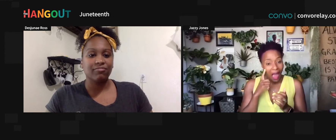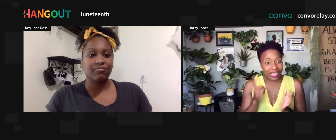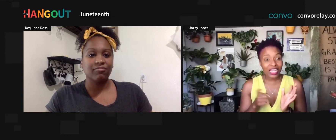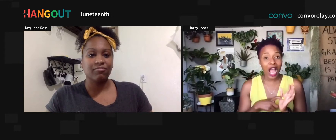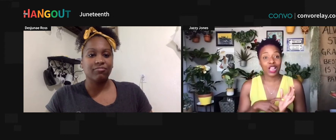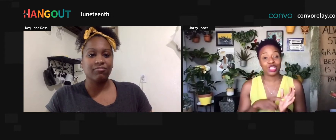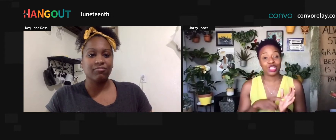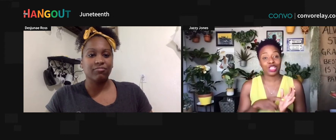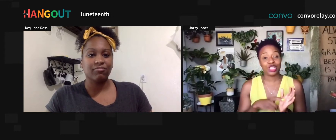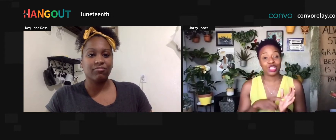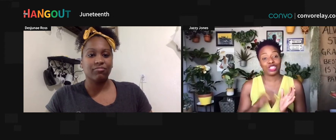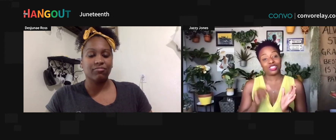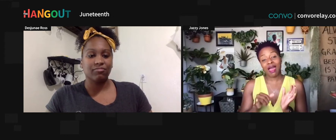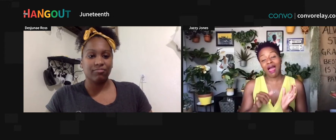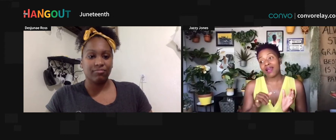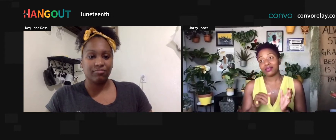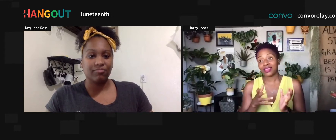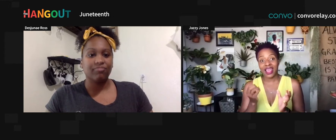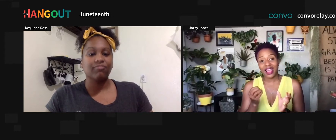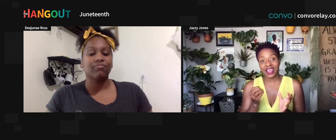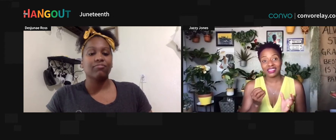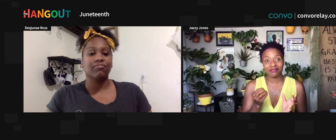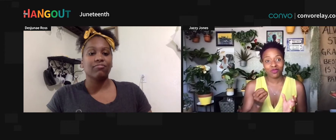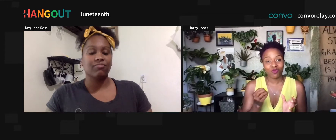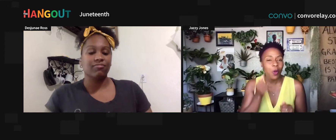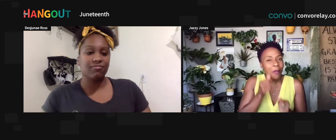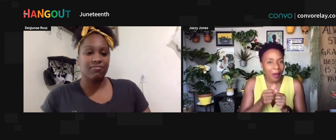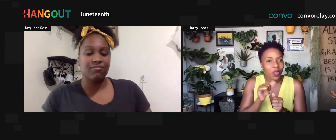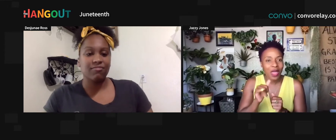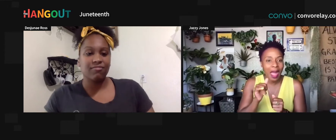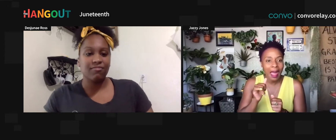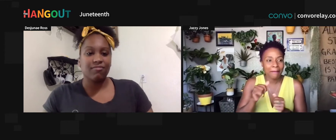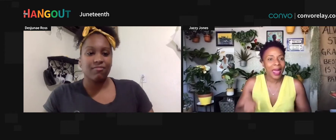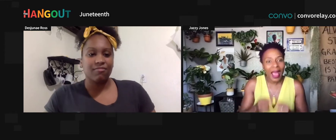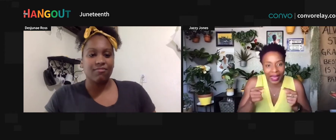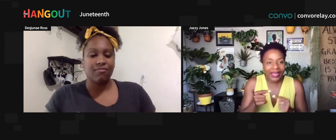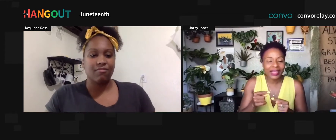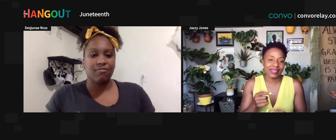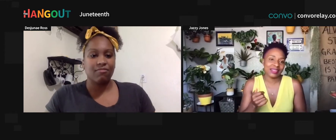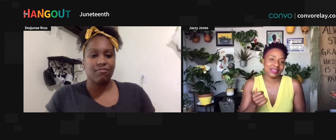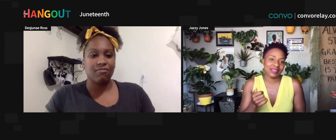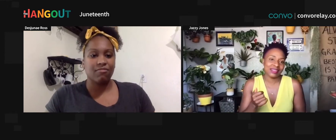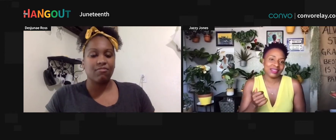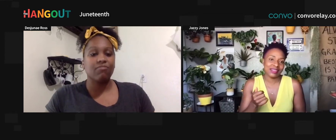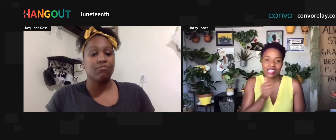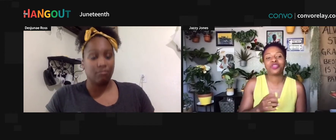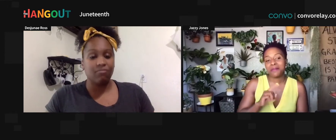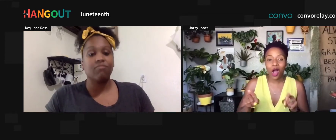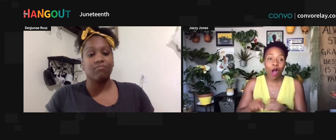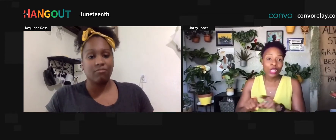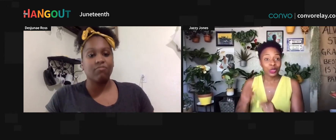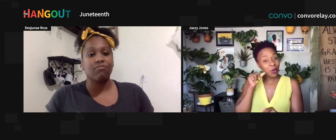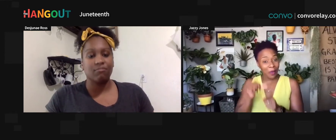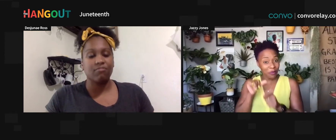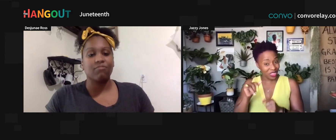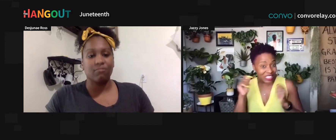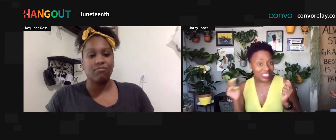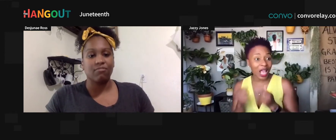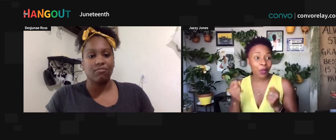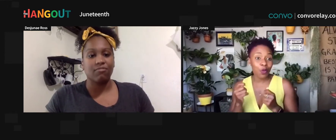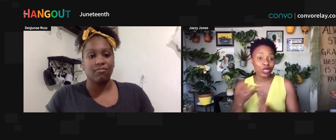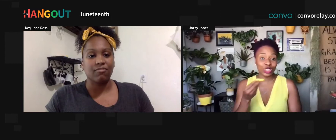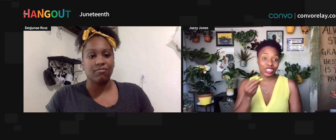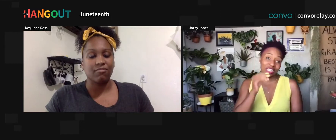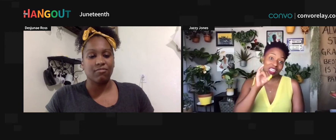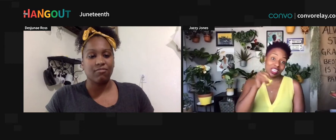holiday and acknowledging it and celebrating it, recognizing it, making that a part of our lives is a significant step. One,